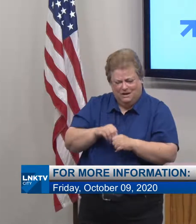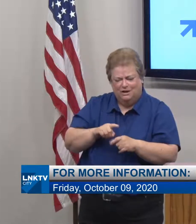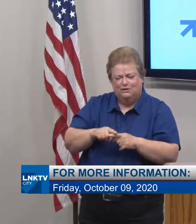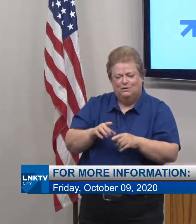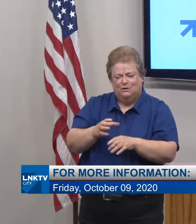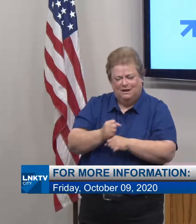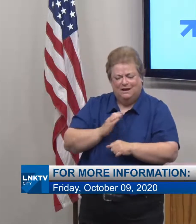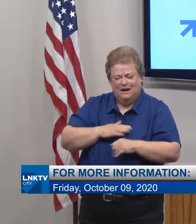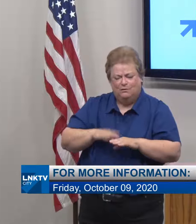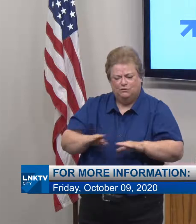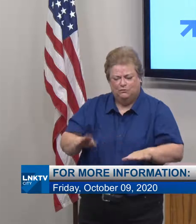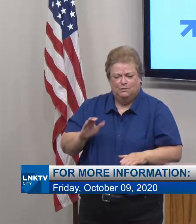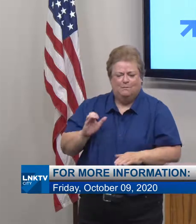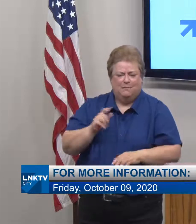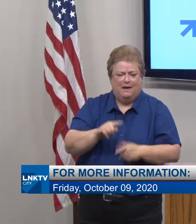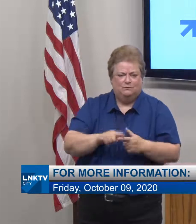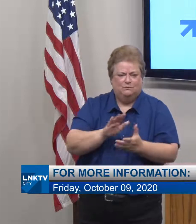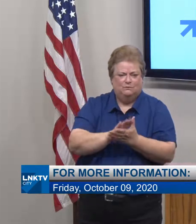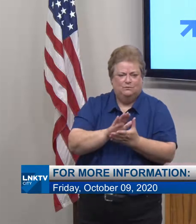part of our solution.